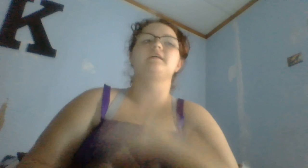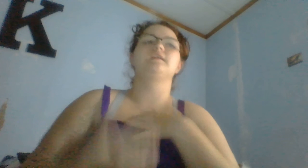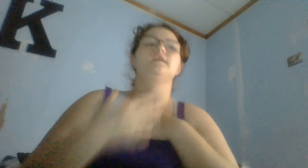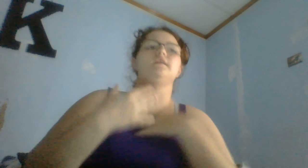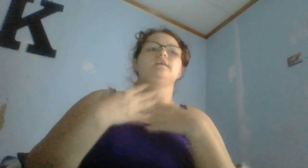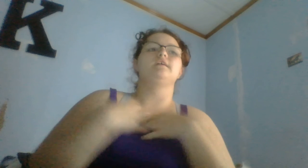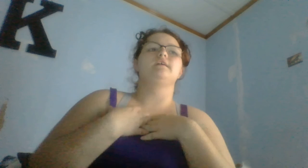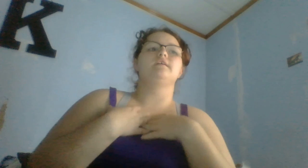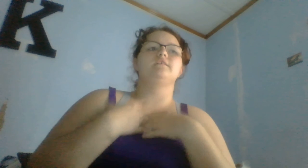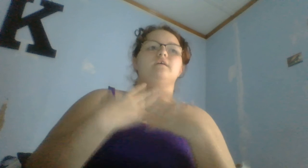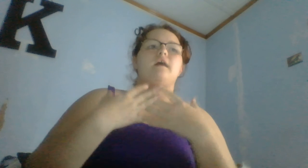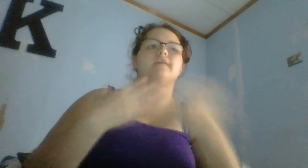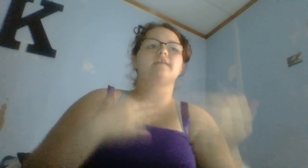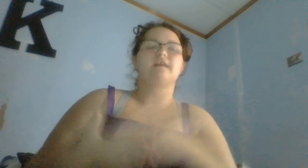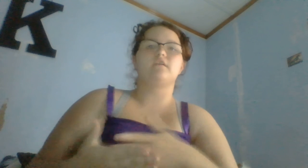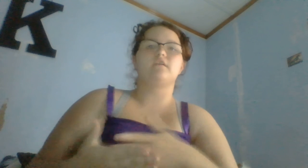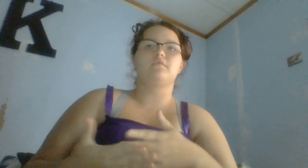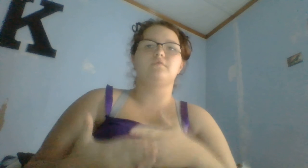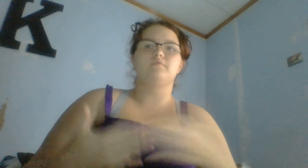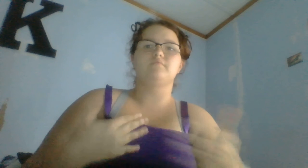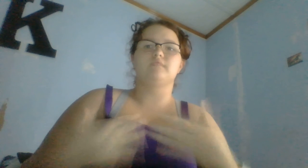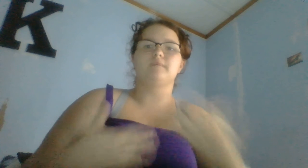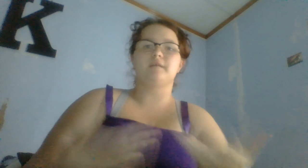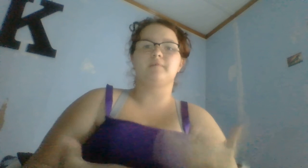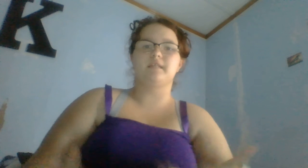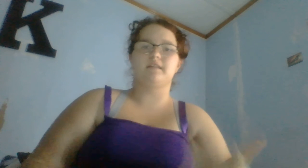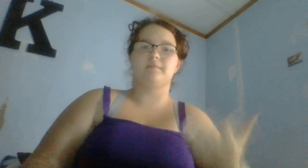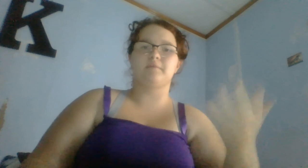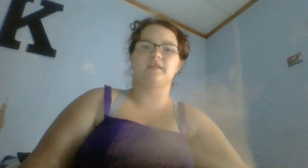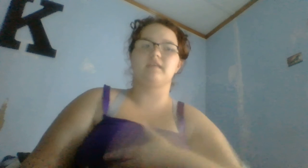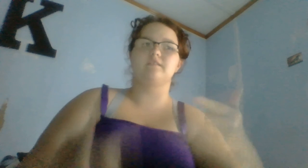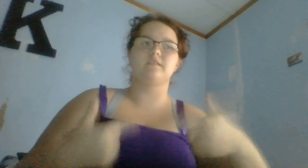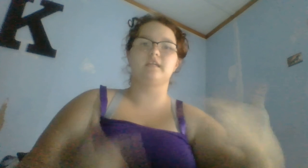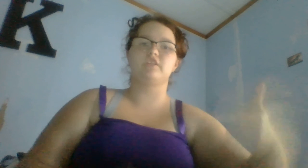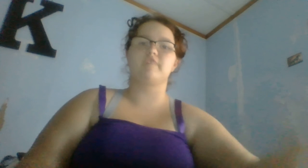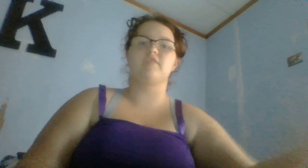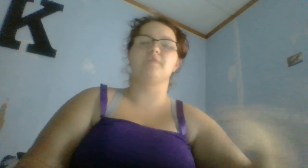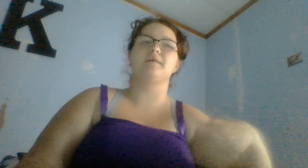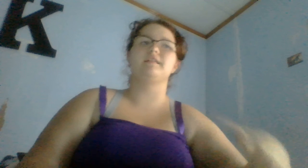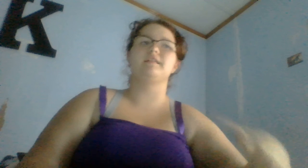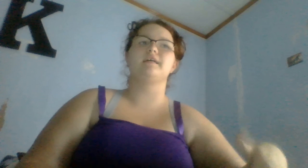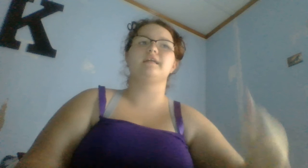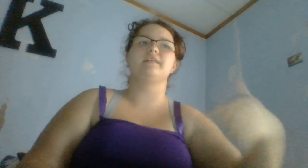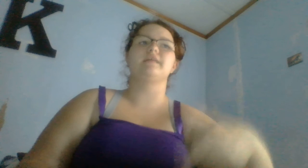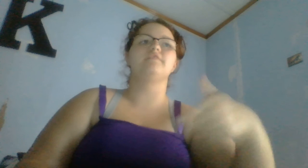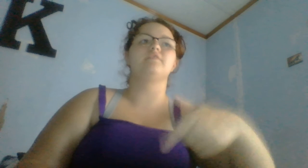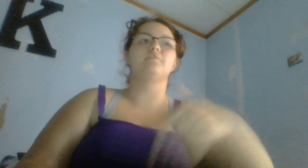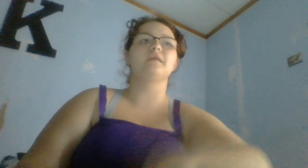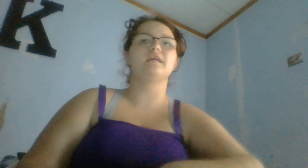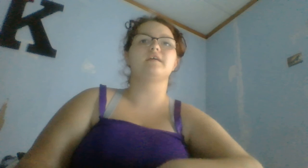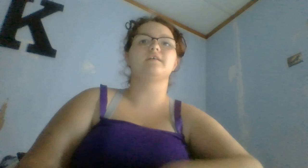it is i take out the amount of money that i'm putting into each envelope and then at the end of the week